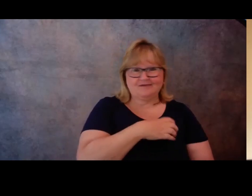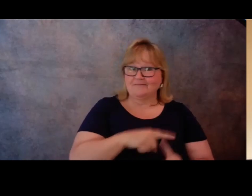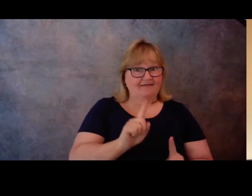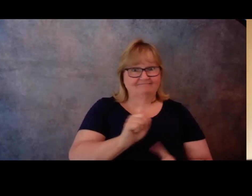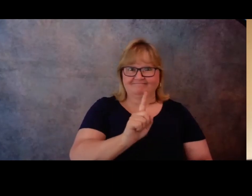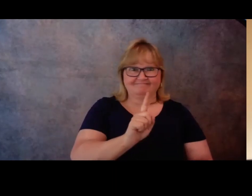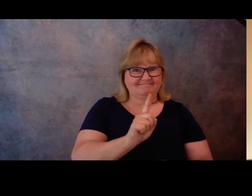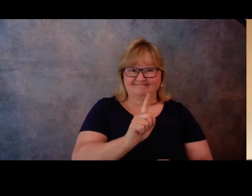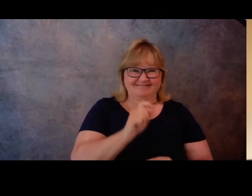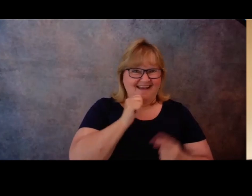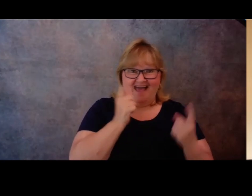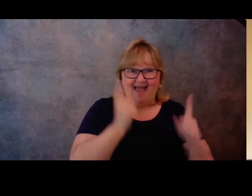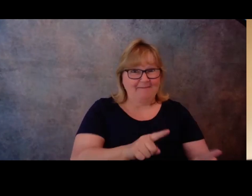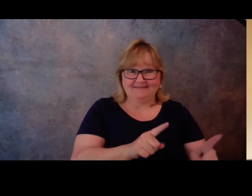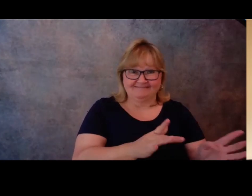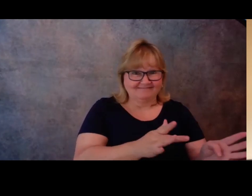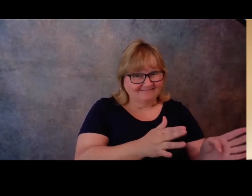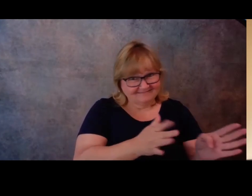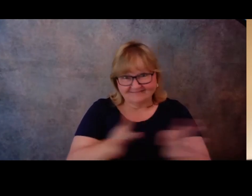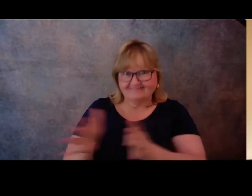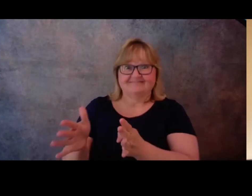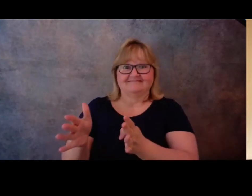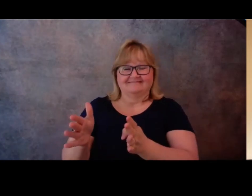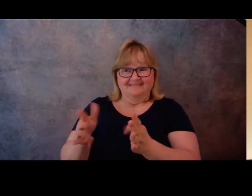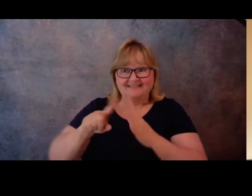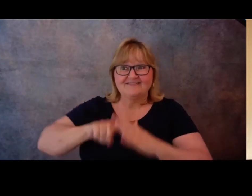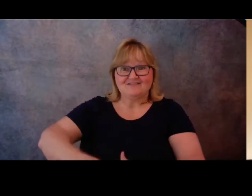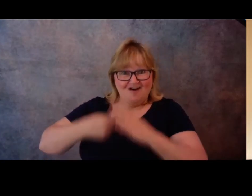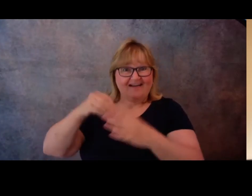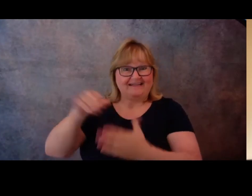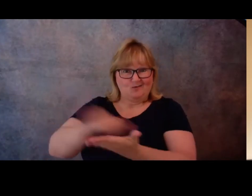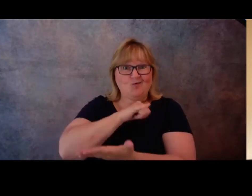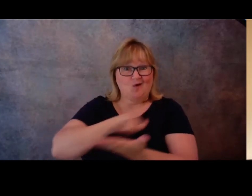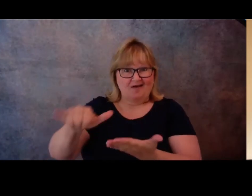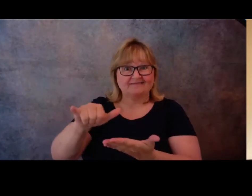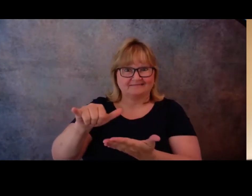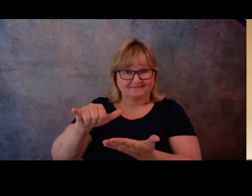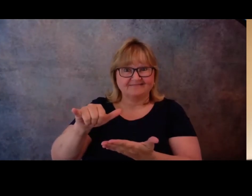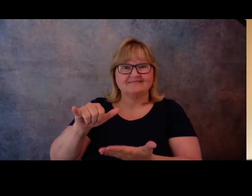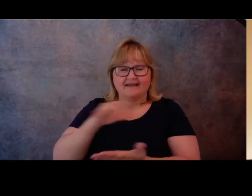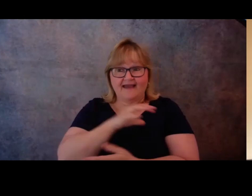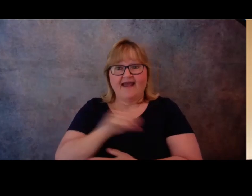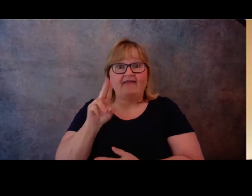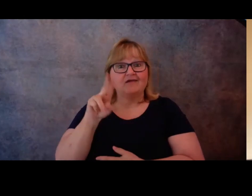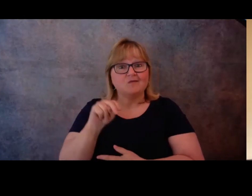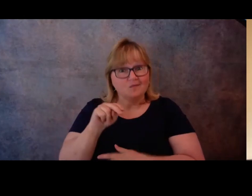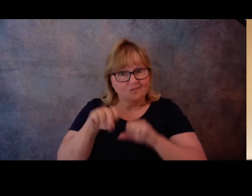was not to be the case. It actually started in New York. And the UN